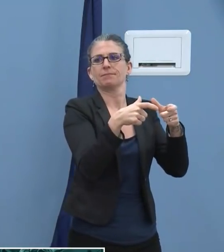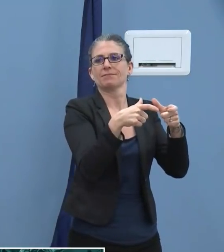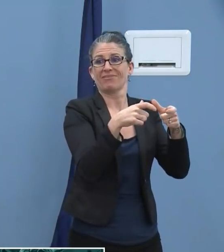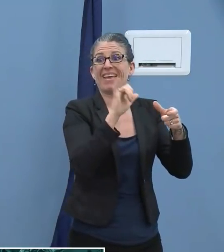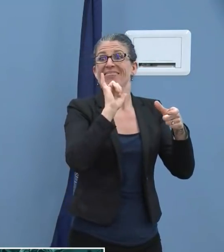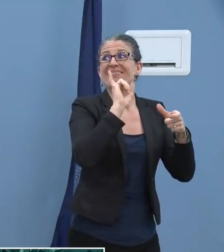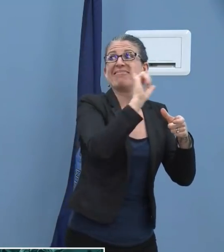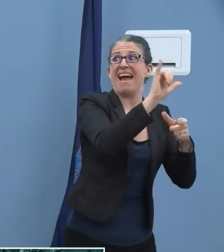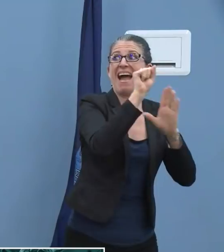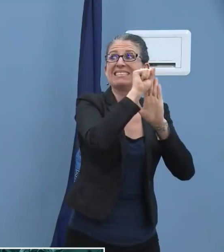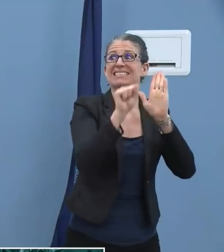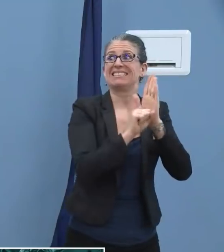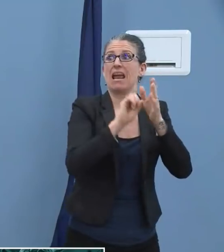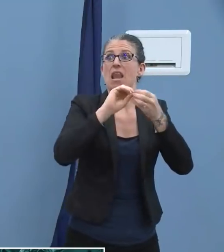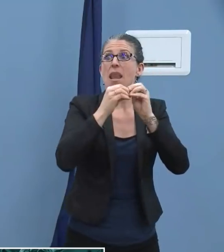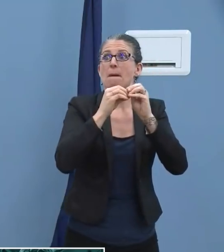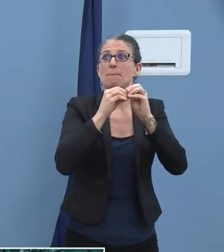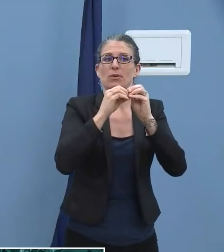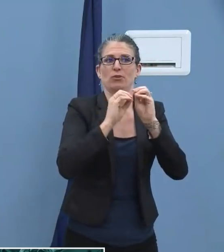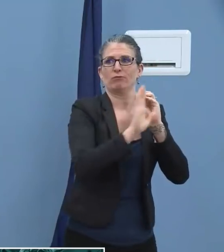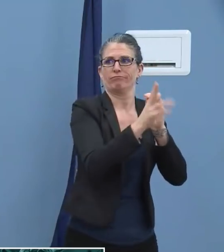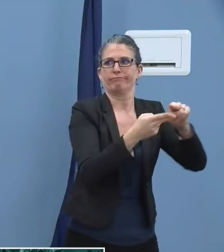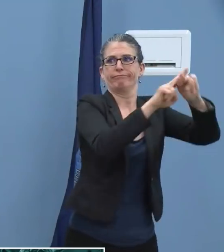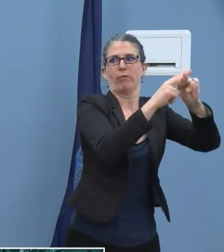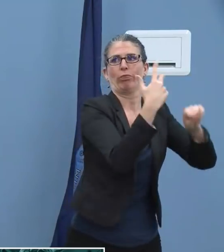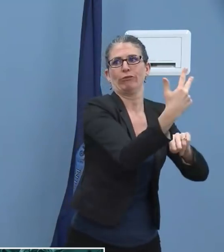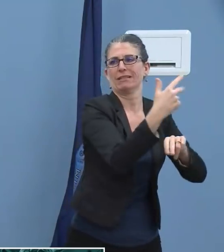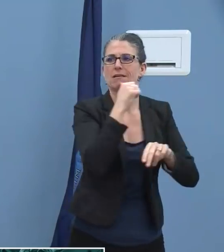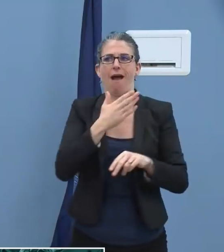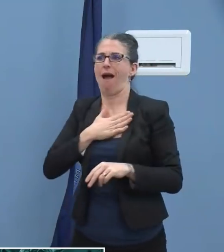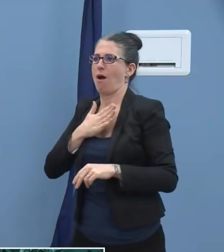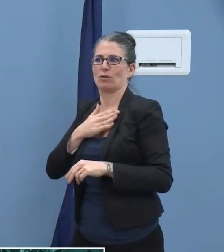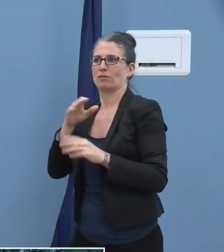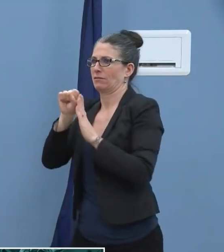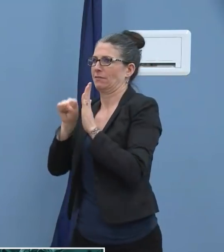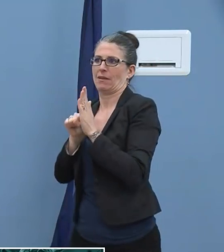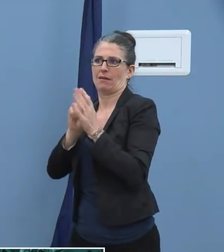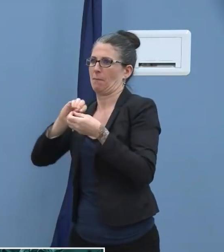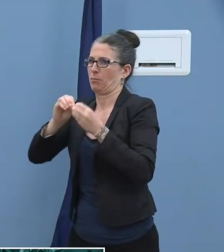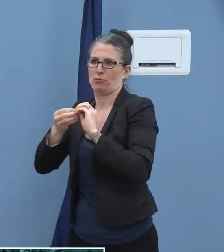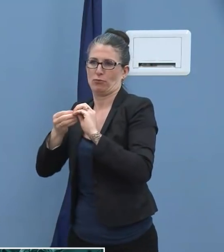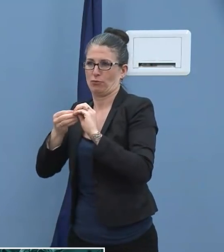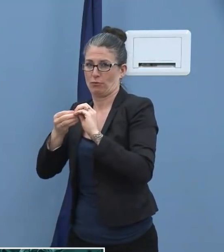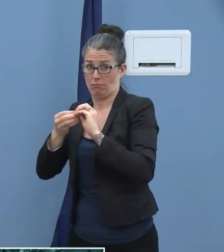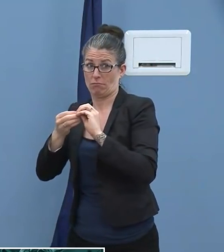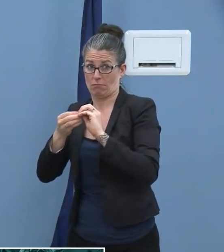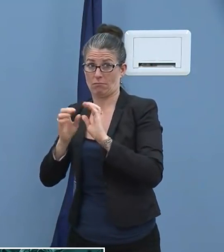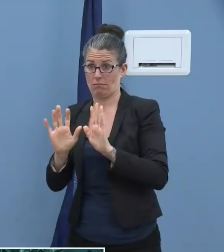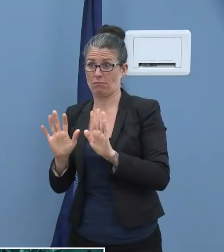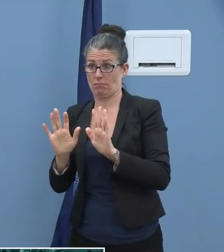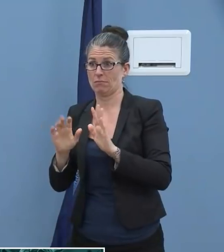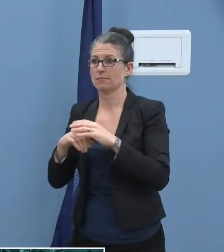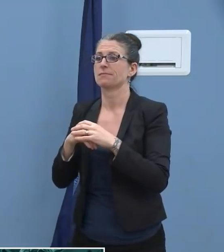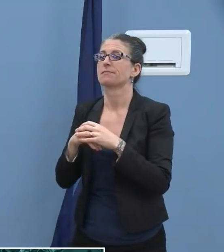In terms of the overall cases that we have, of those 42, four are hospitalized.